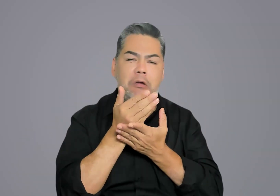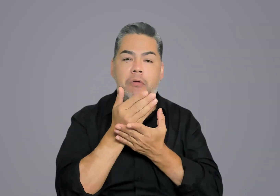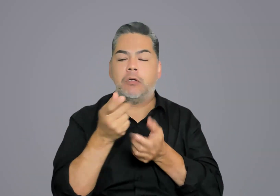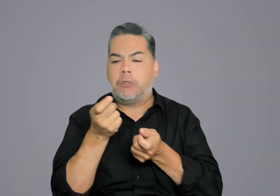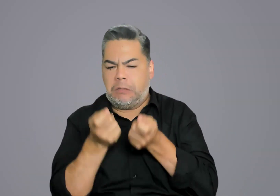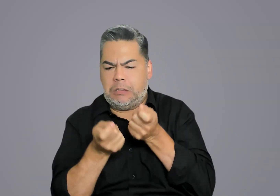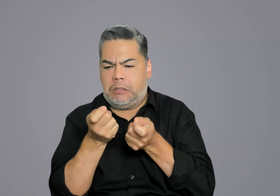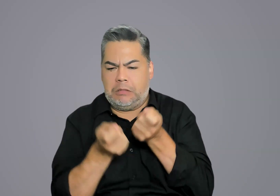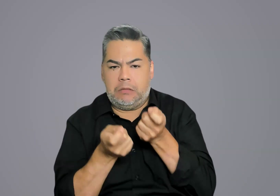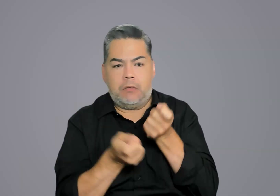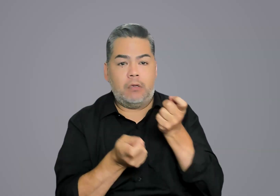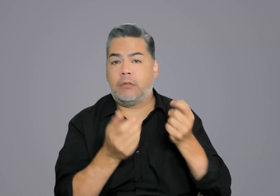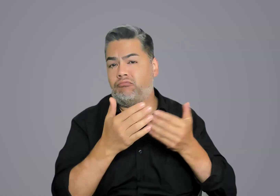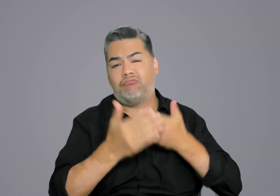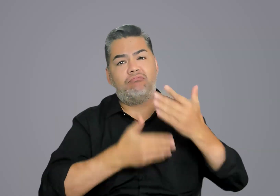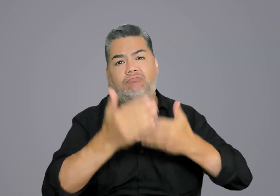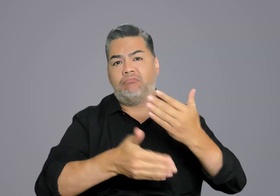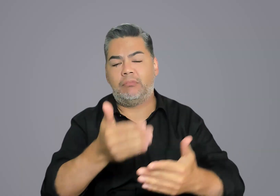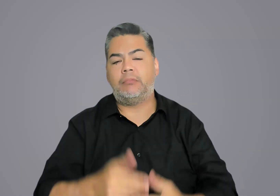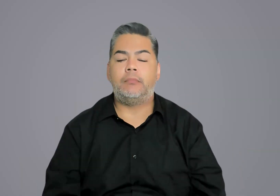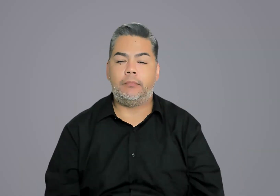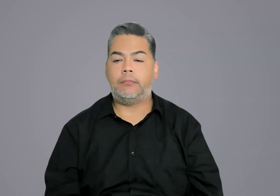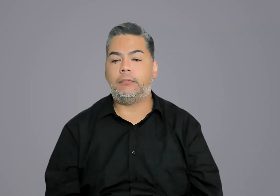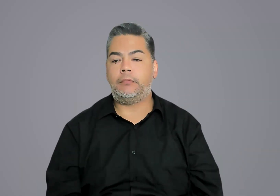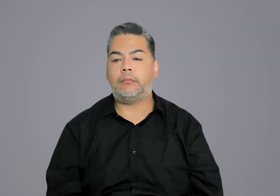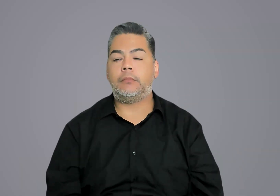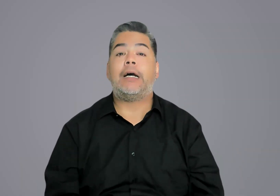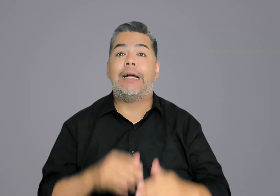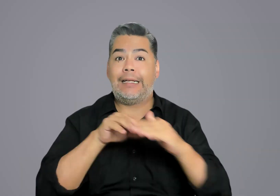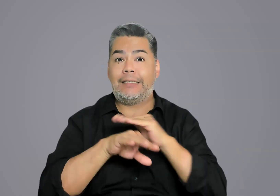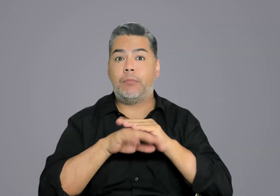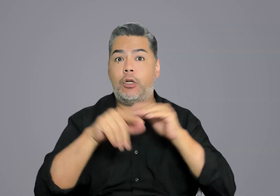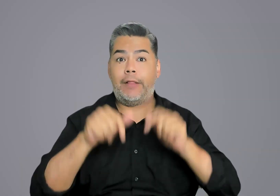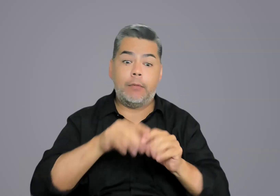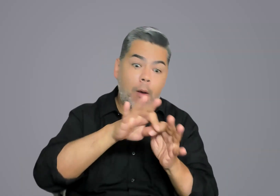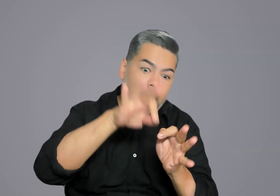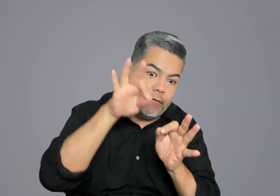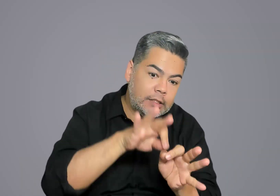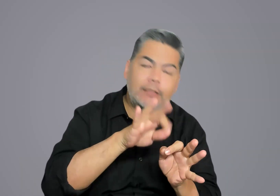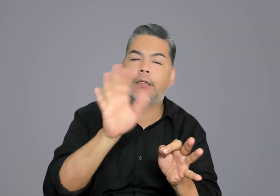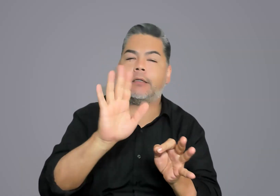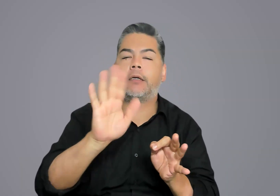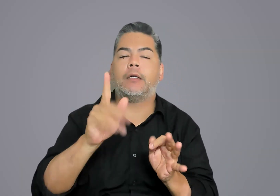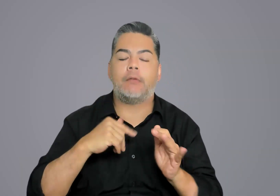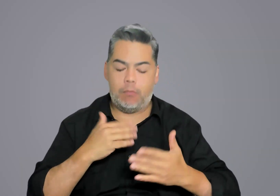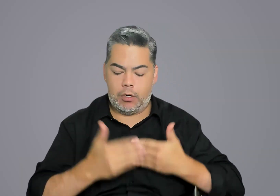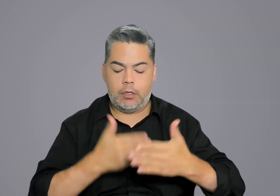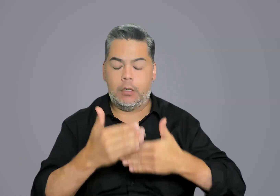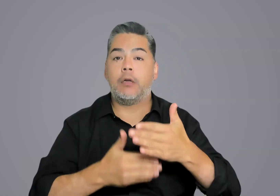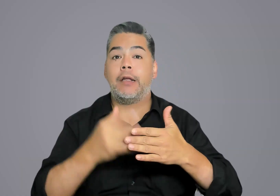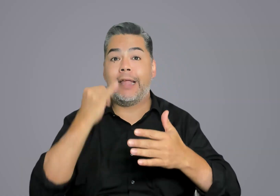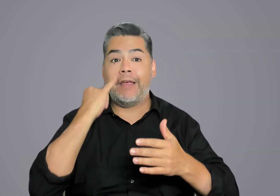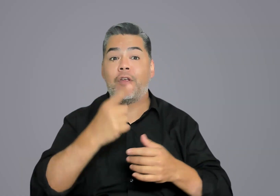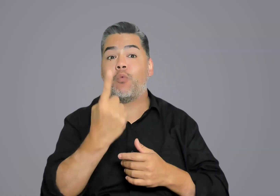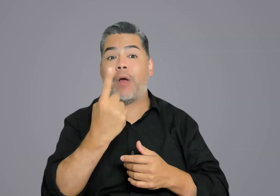on. Accessibility is about progress, not perfection. If you take even one of these actions this